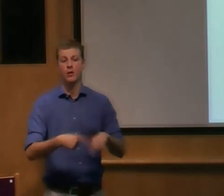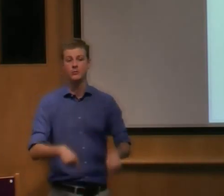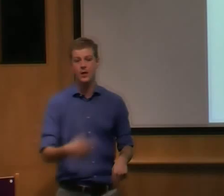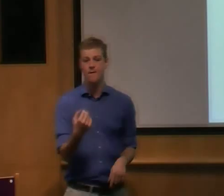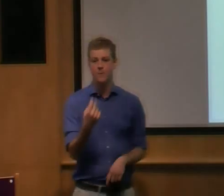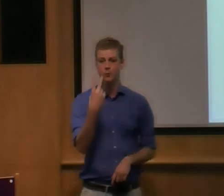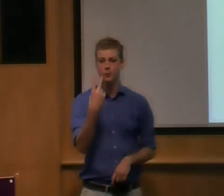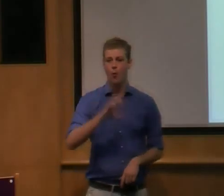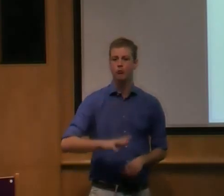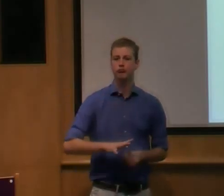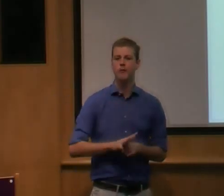and England.